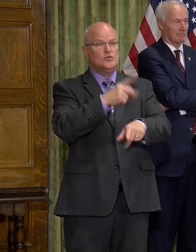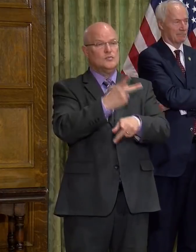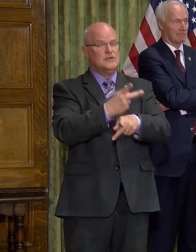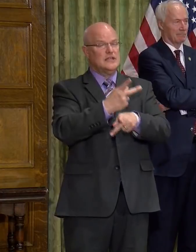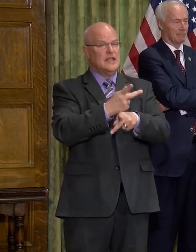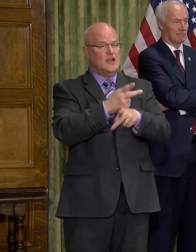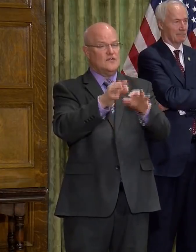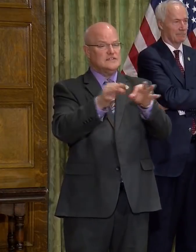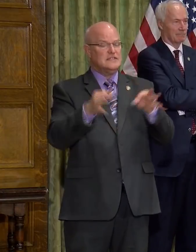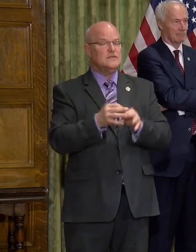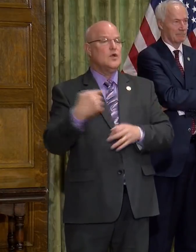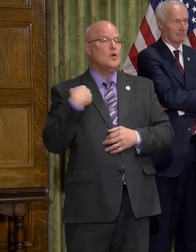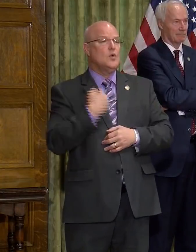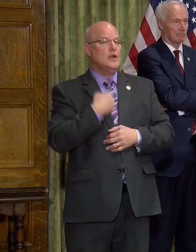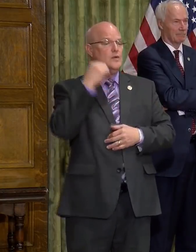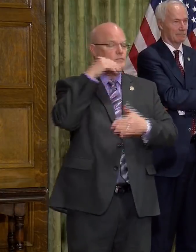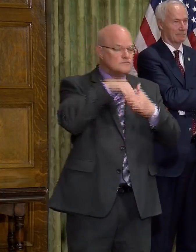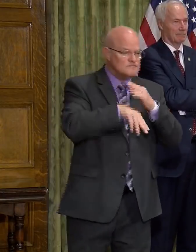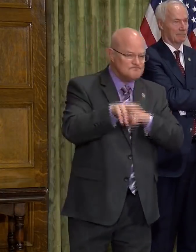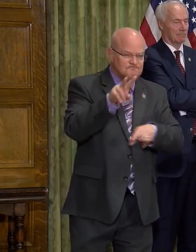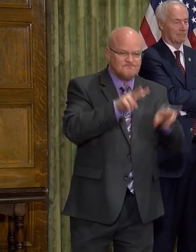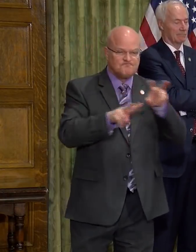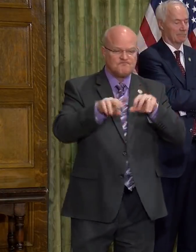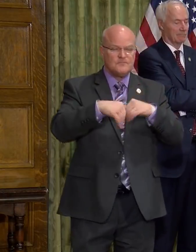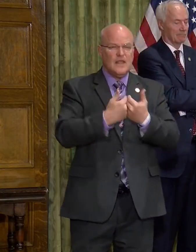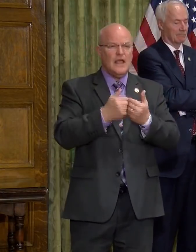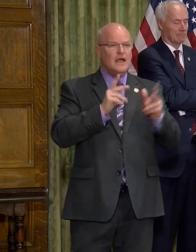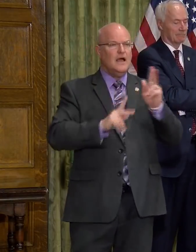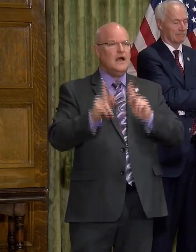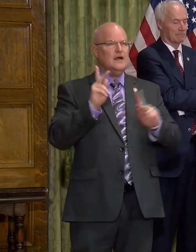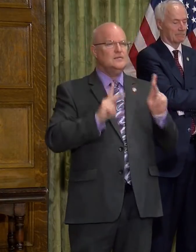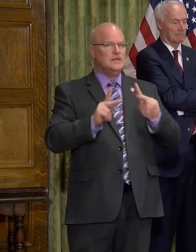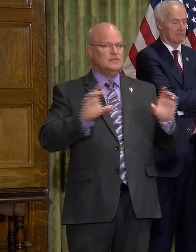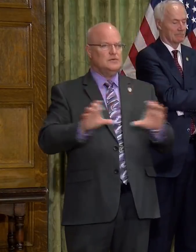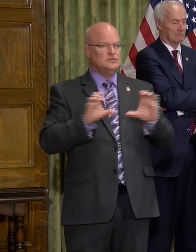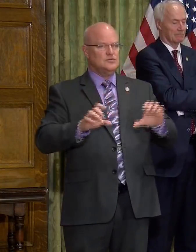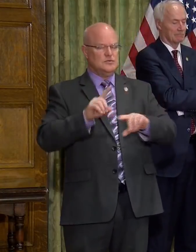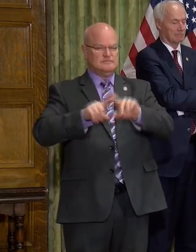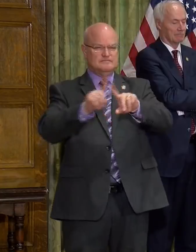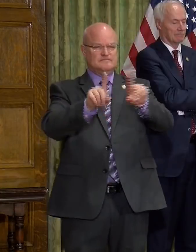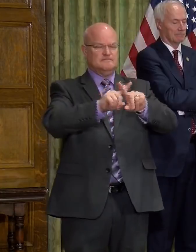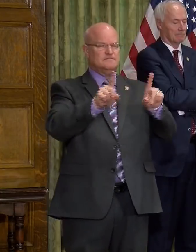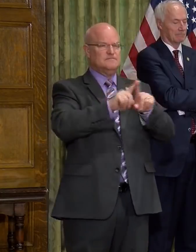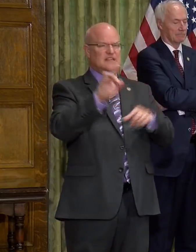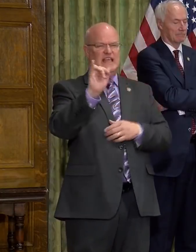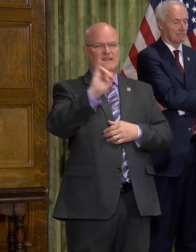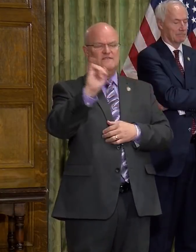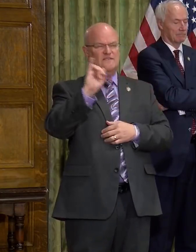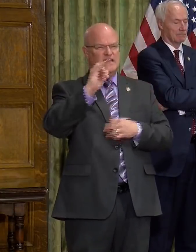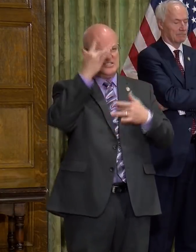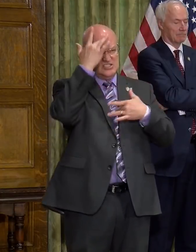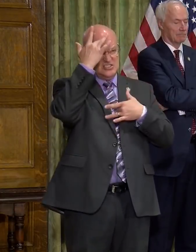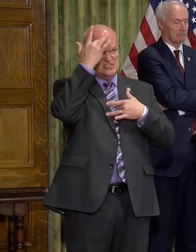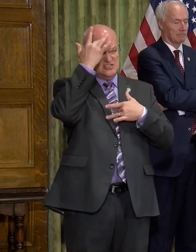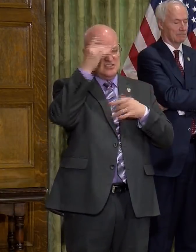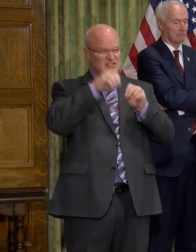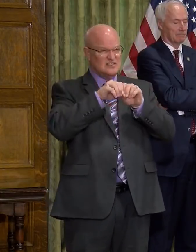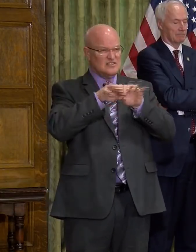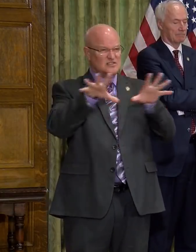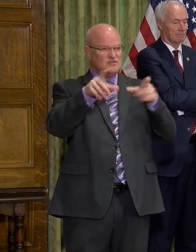facility, we will go in and we will look at how people are doing all of the infection control measures